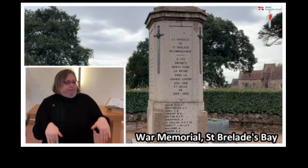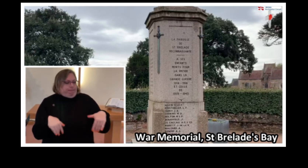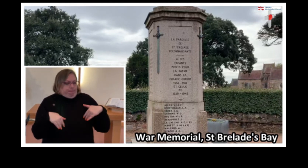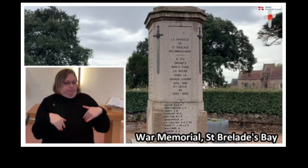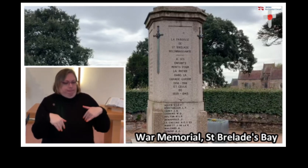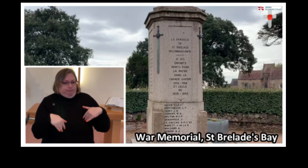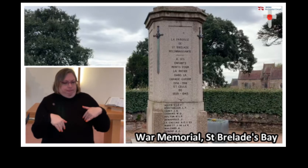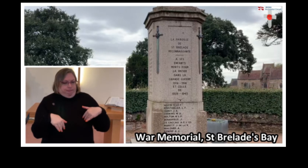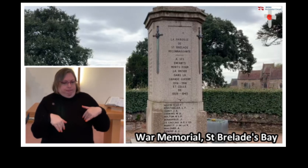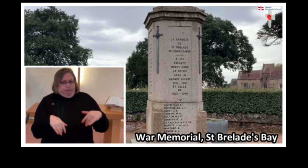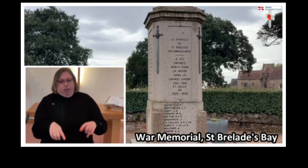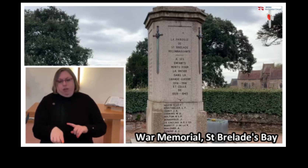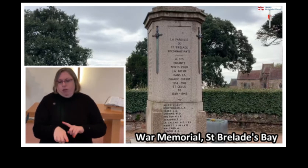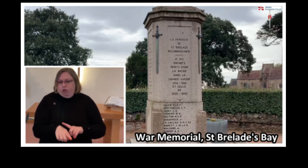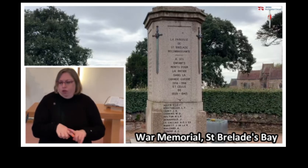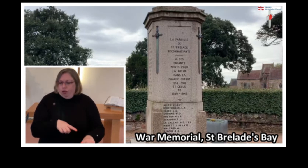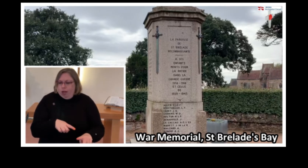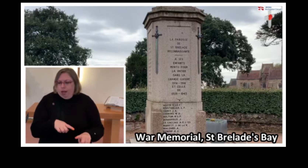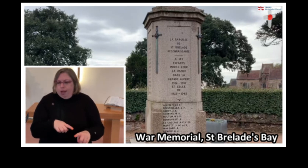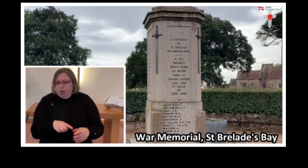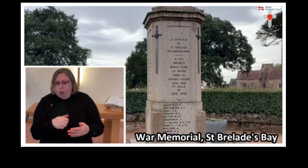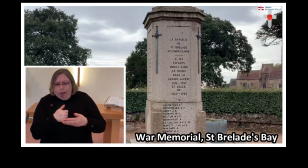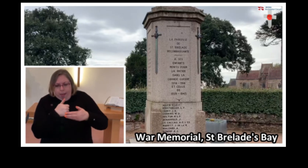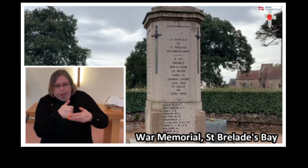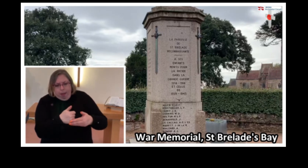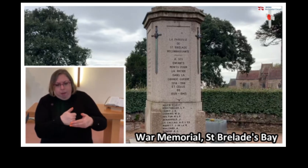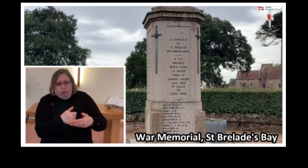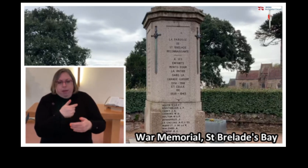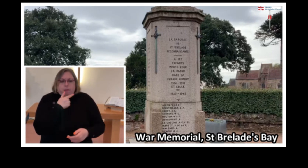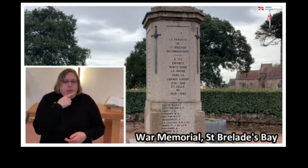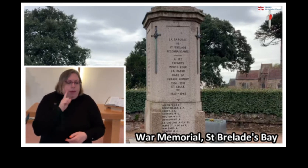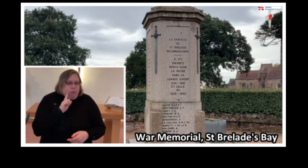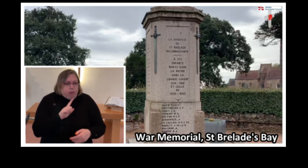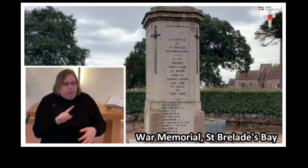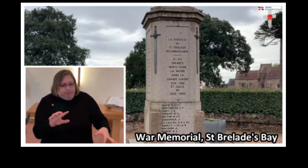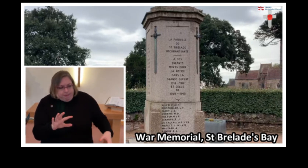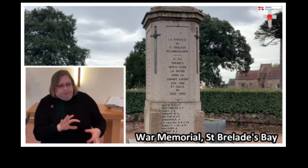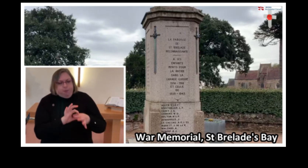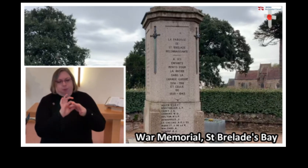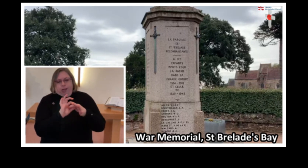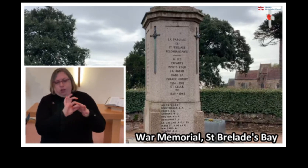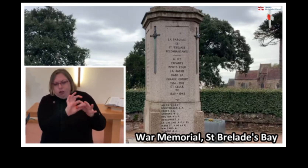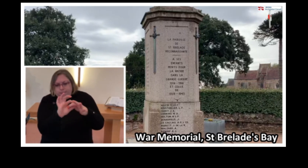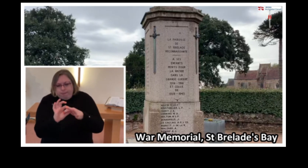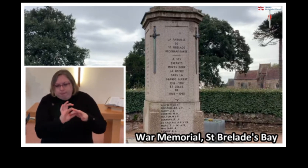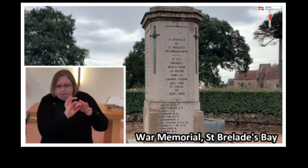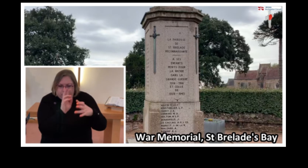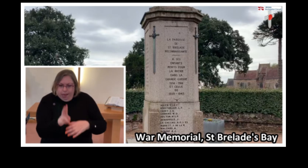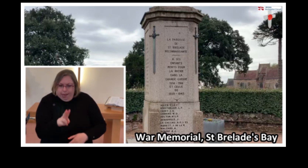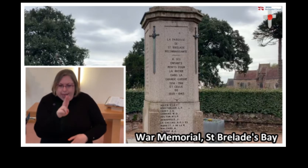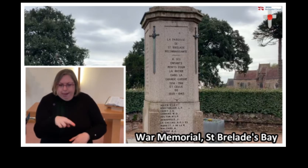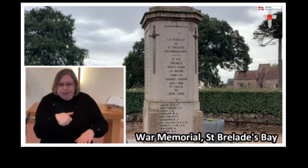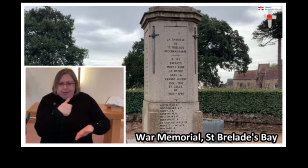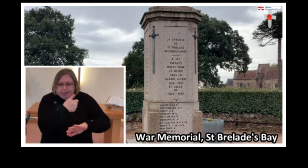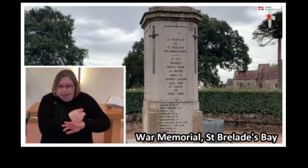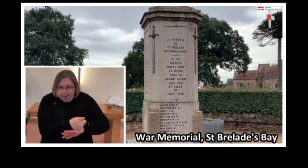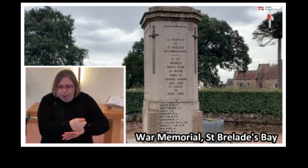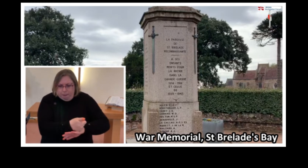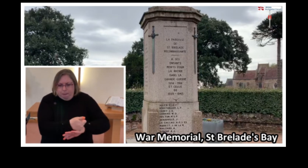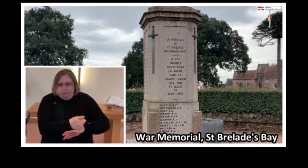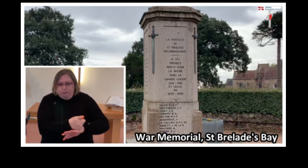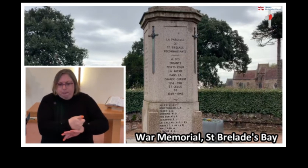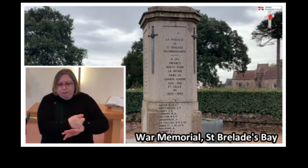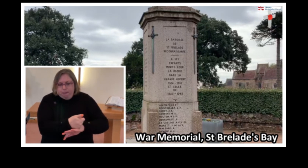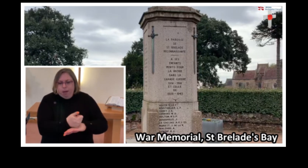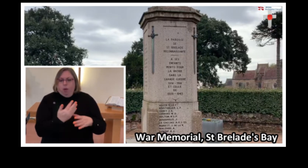and for those who reflect all efforts at reconciliation, those who are blinded